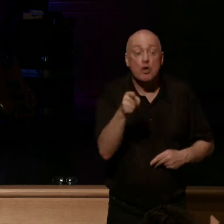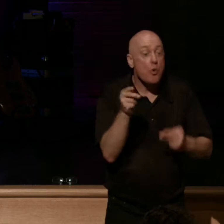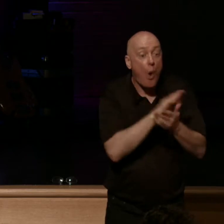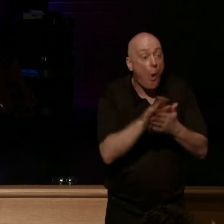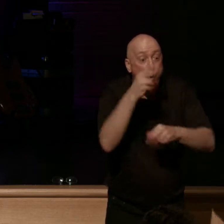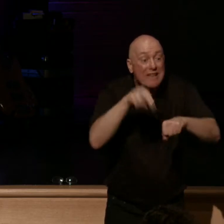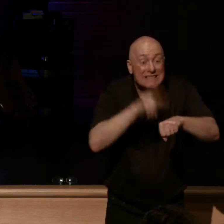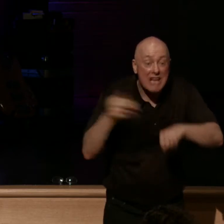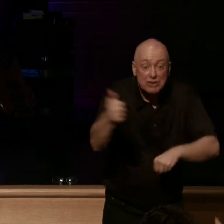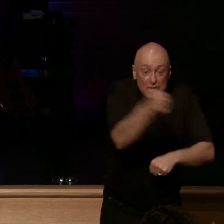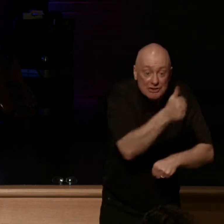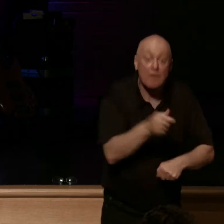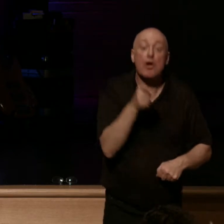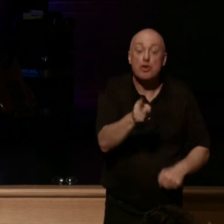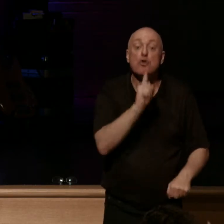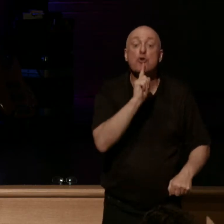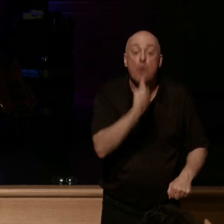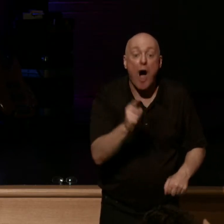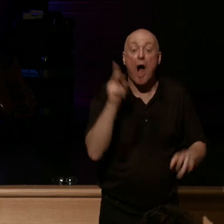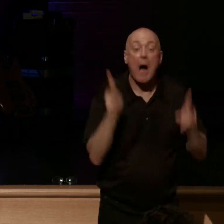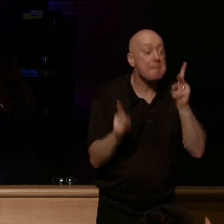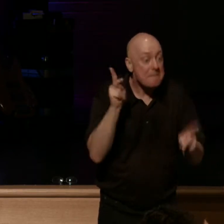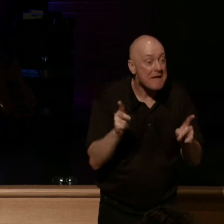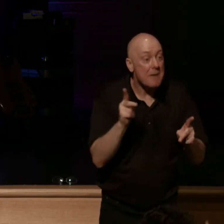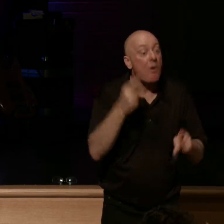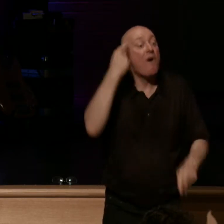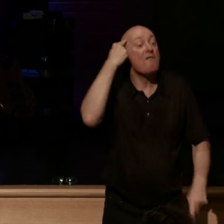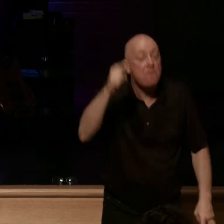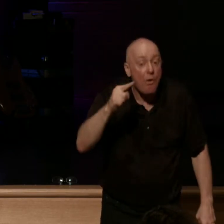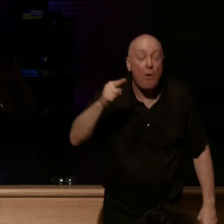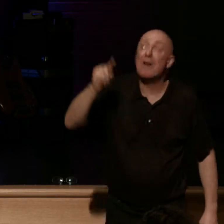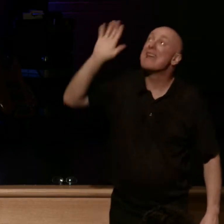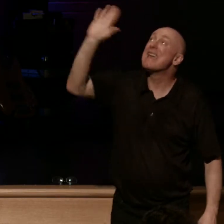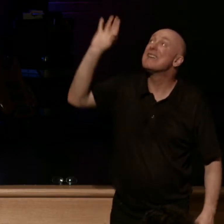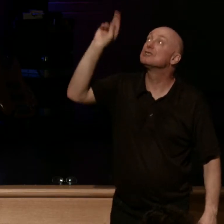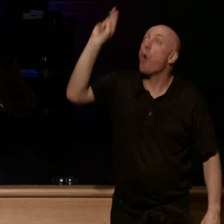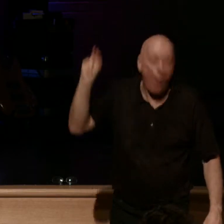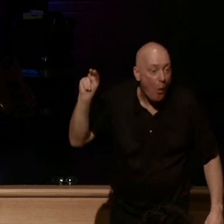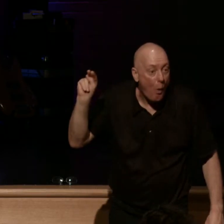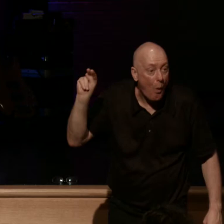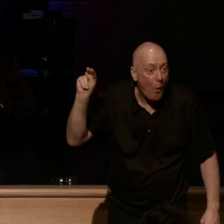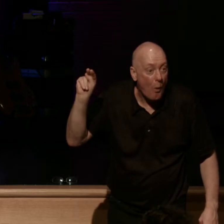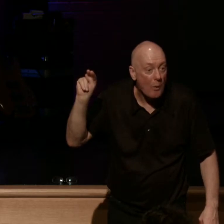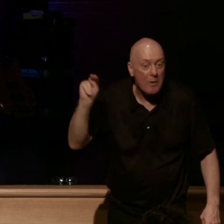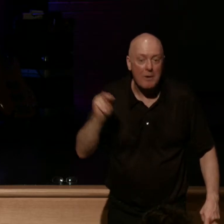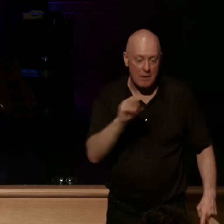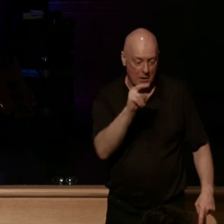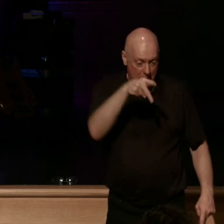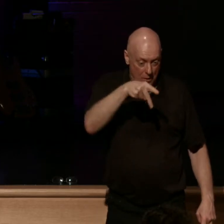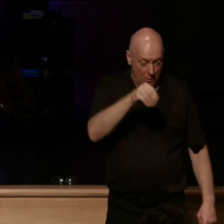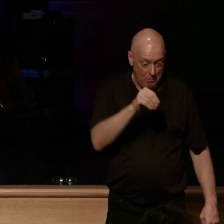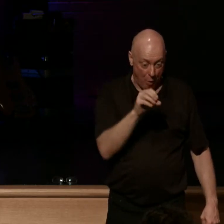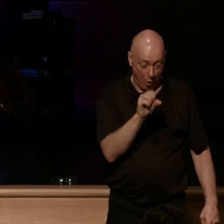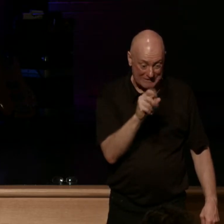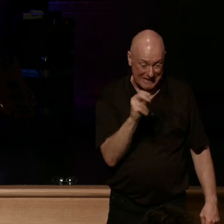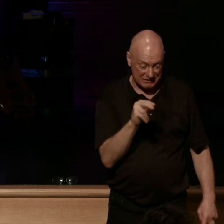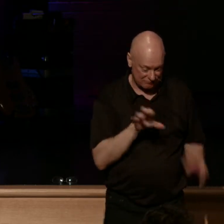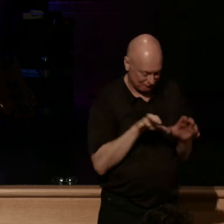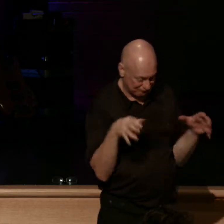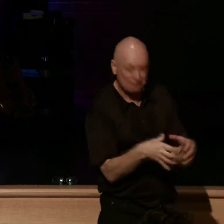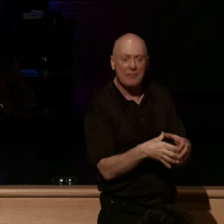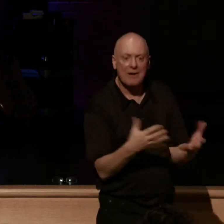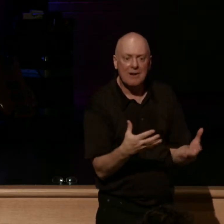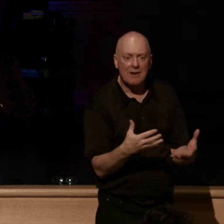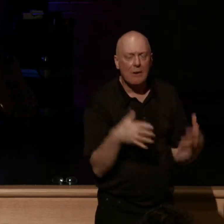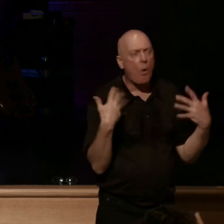holy nation. You are a people for his own possession. You see what's happening there? I mean,